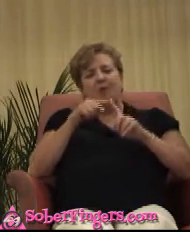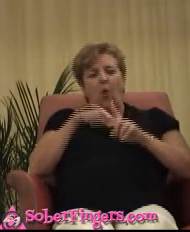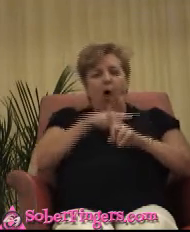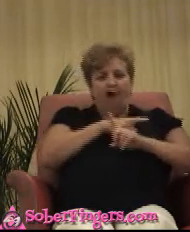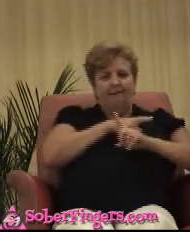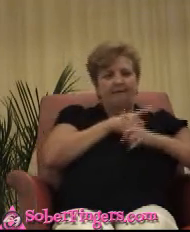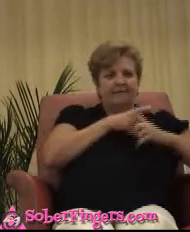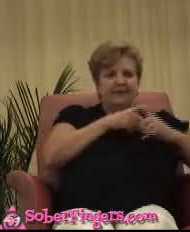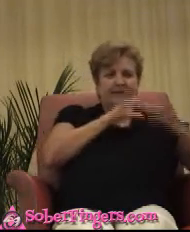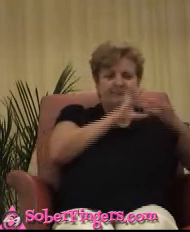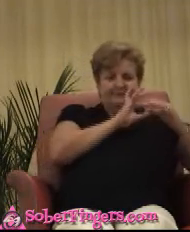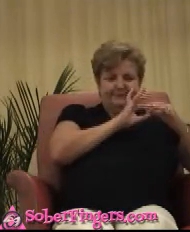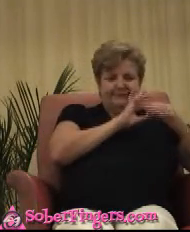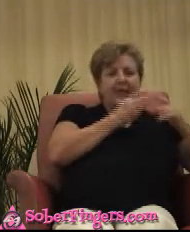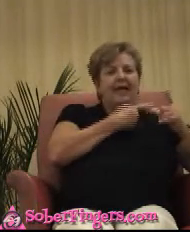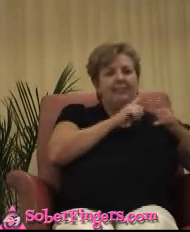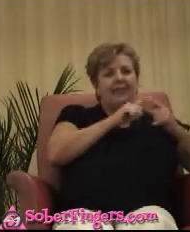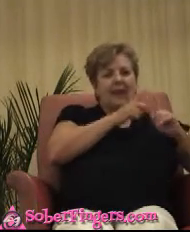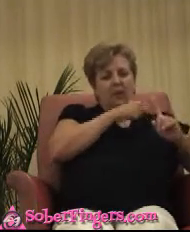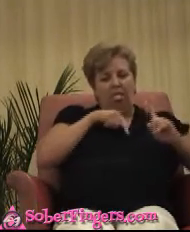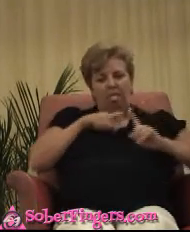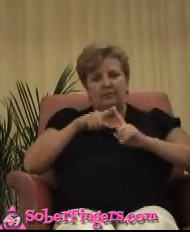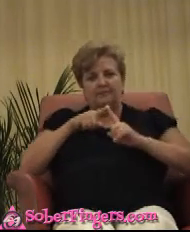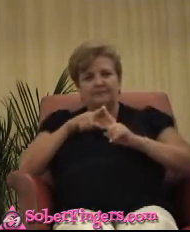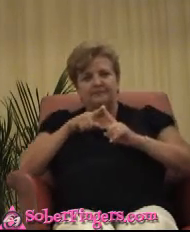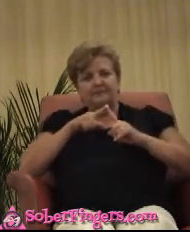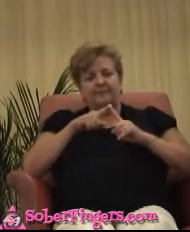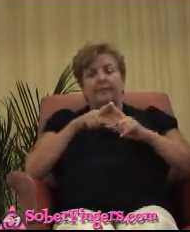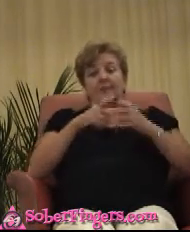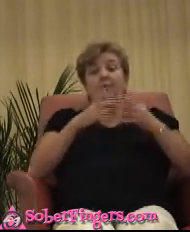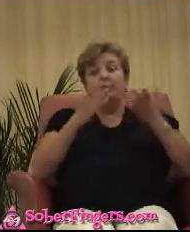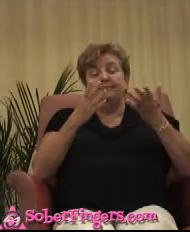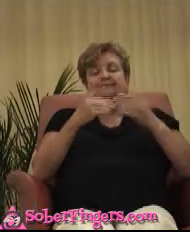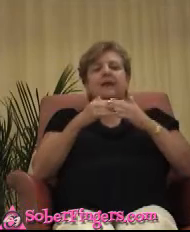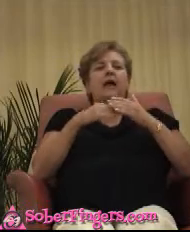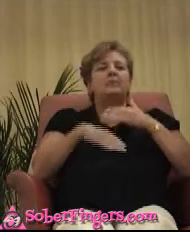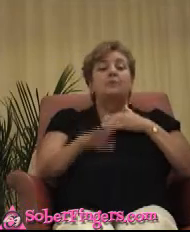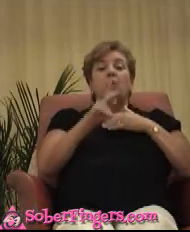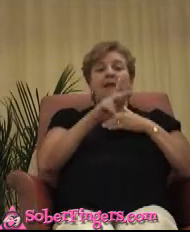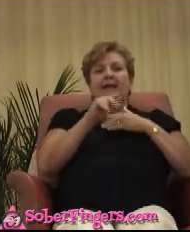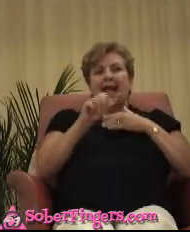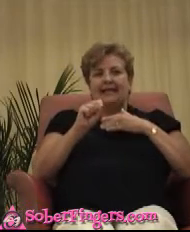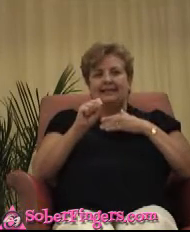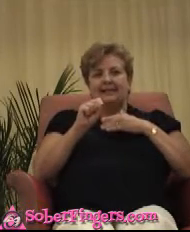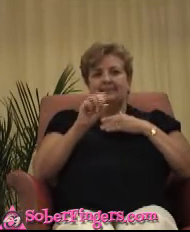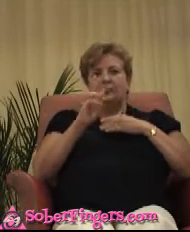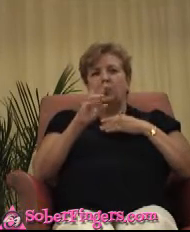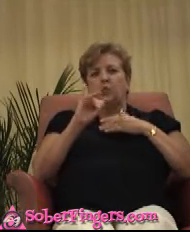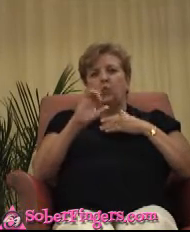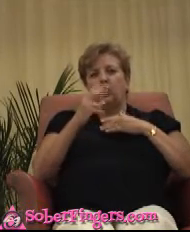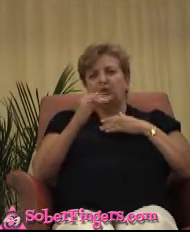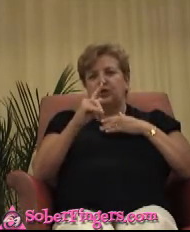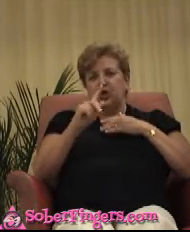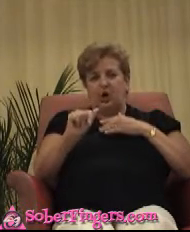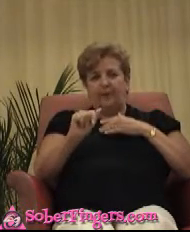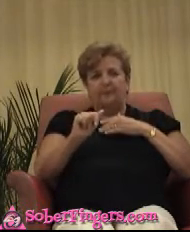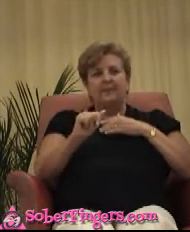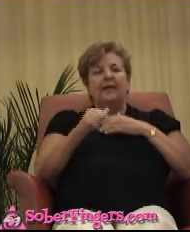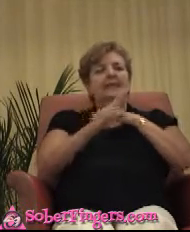I'll start by telling you that I was born in Wichita, Kansas on September 29th, 1938, so I'm coming up